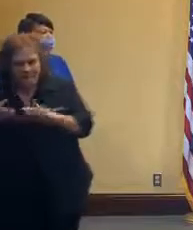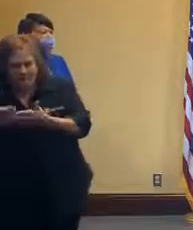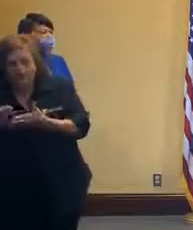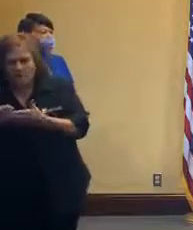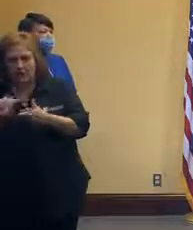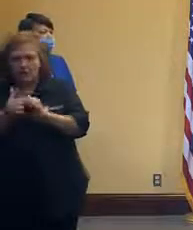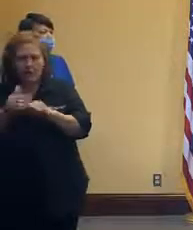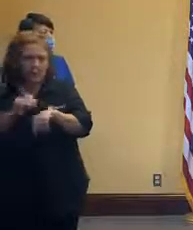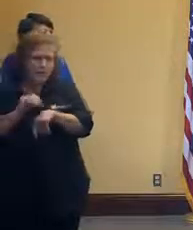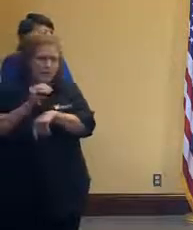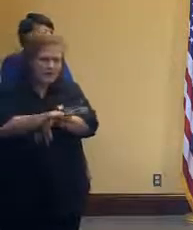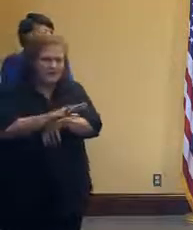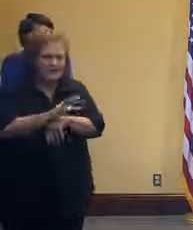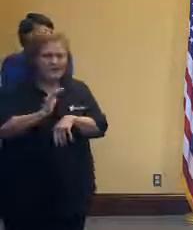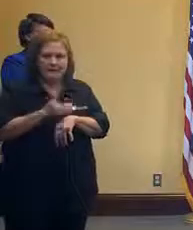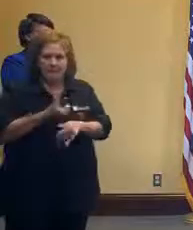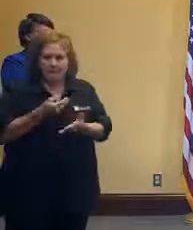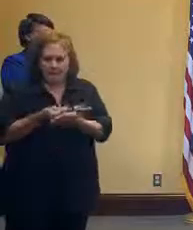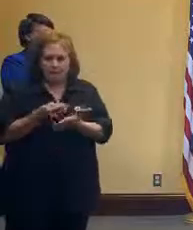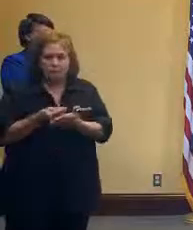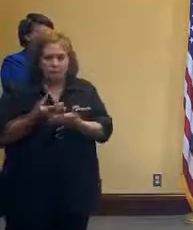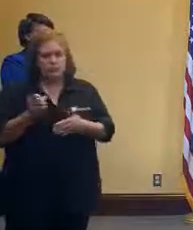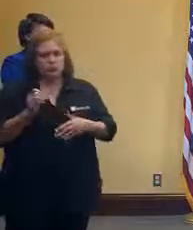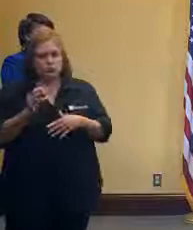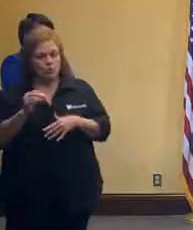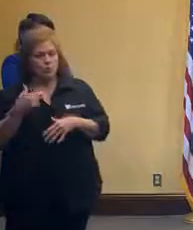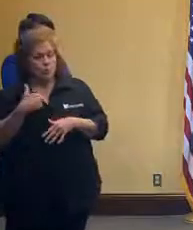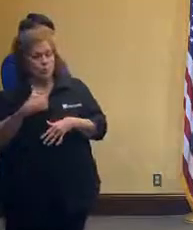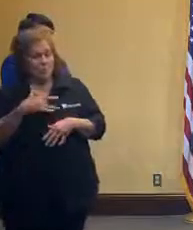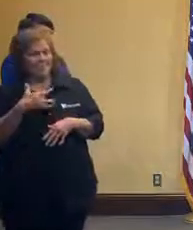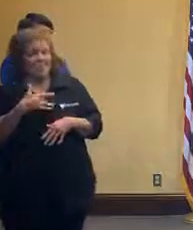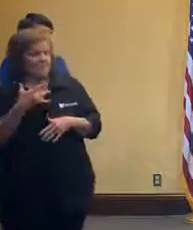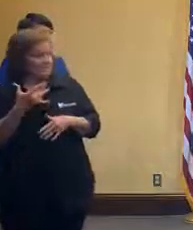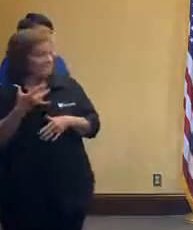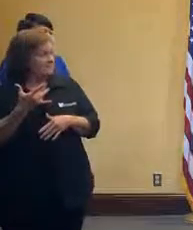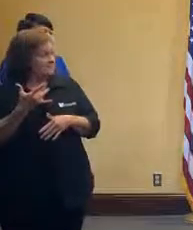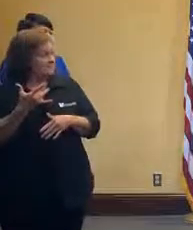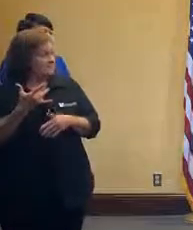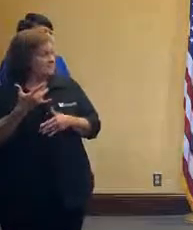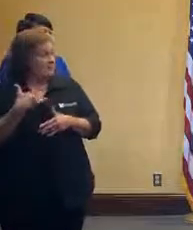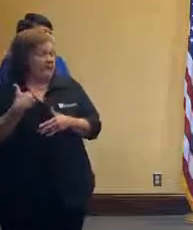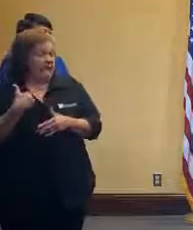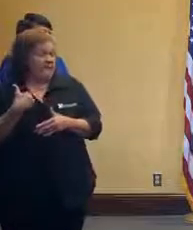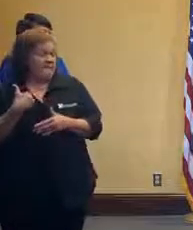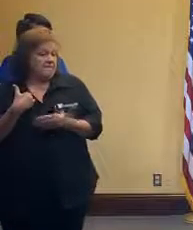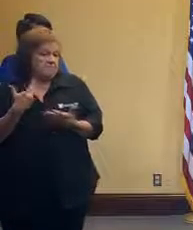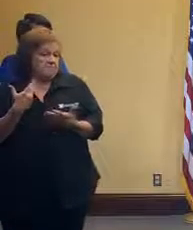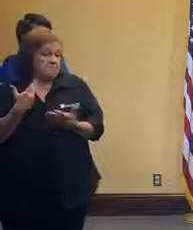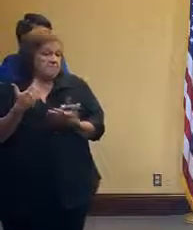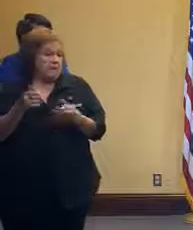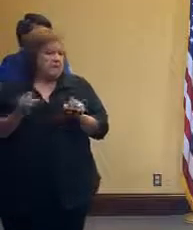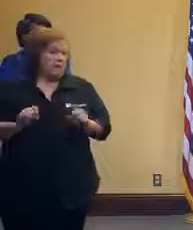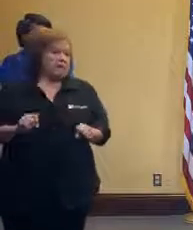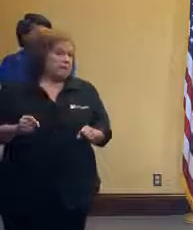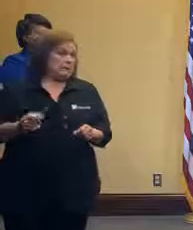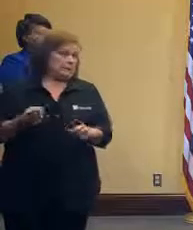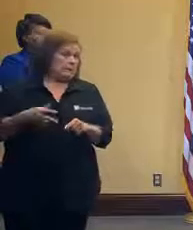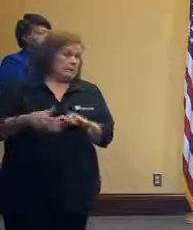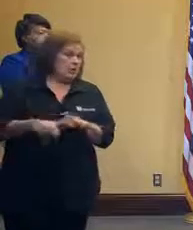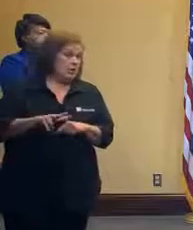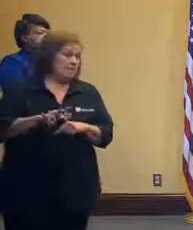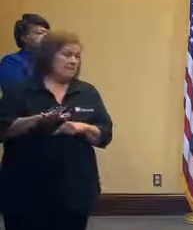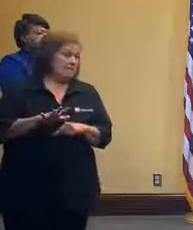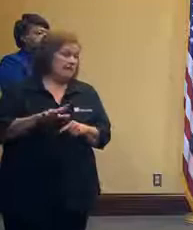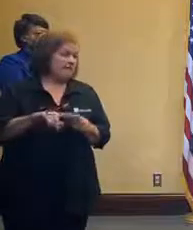the operations that our own directors. We believe that there is some ability to cut somewhere between $35